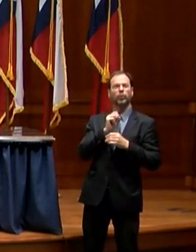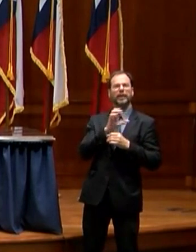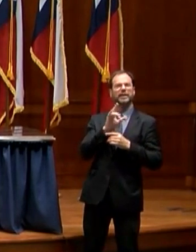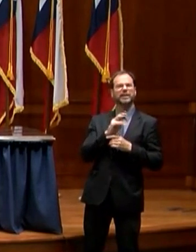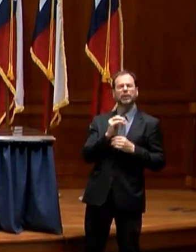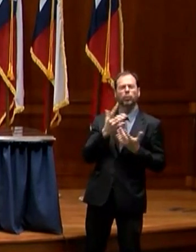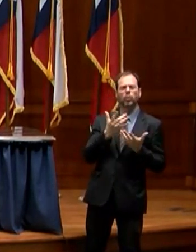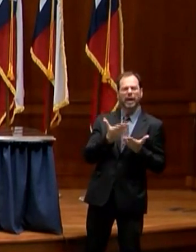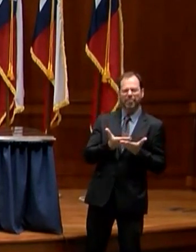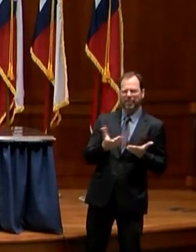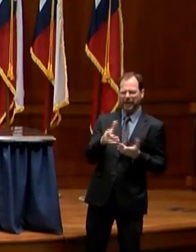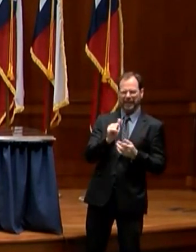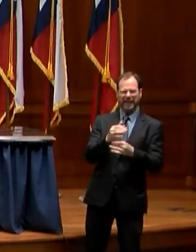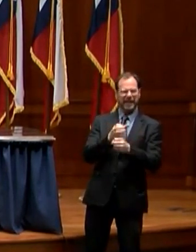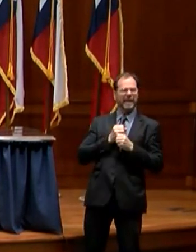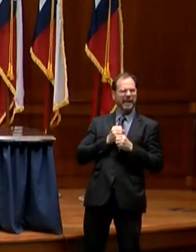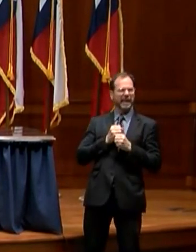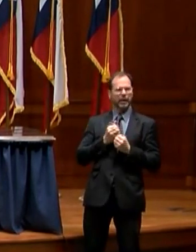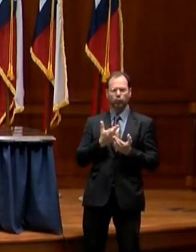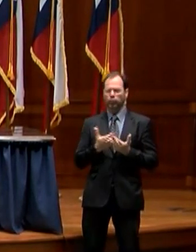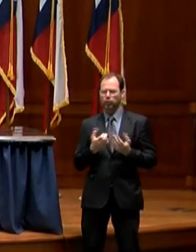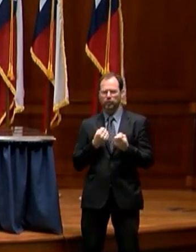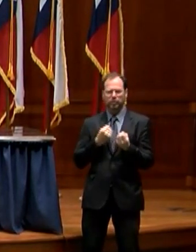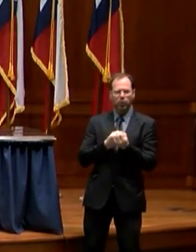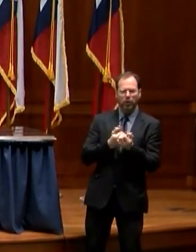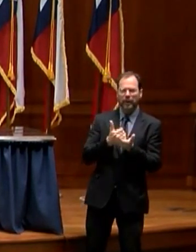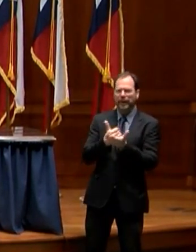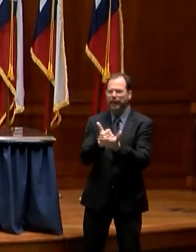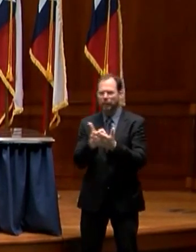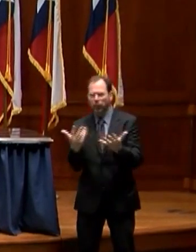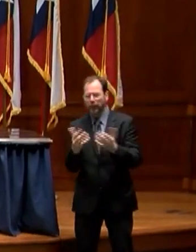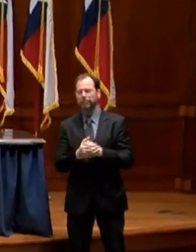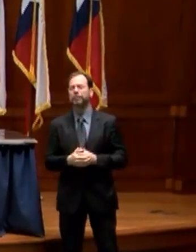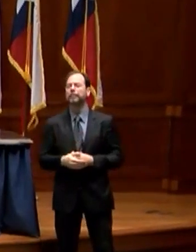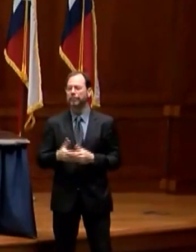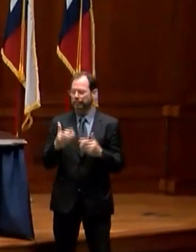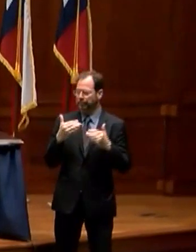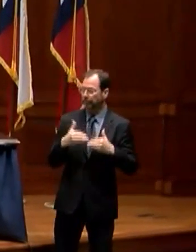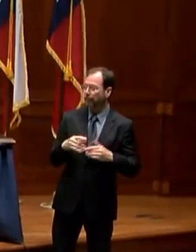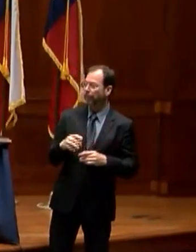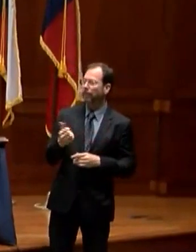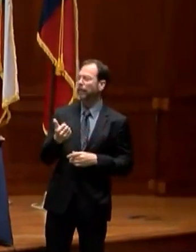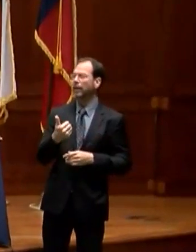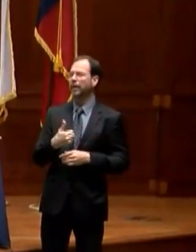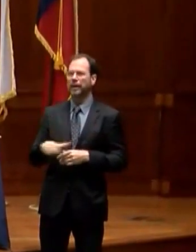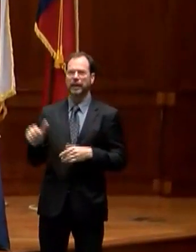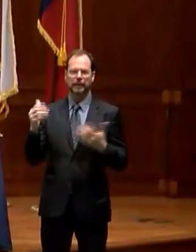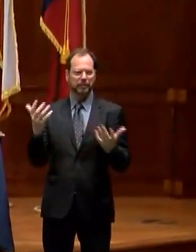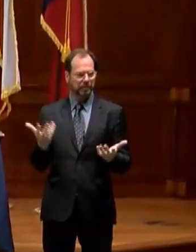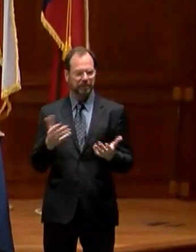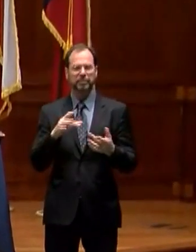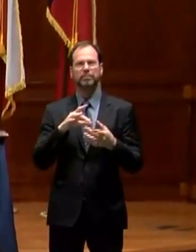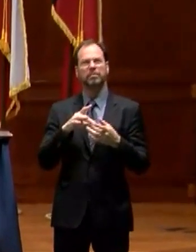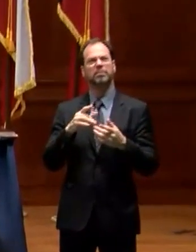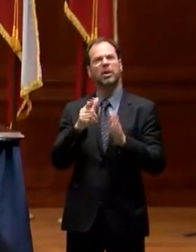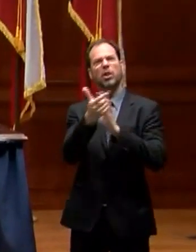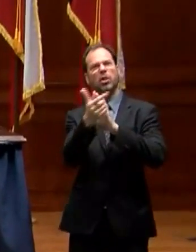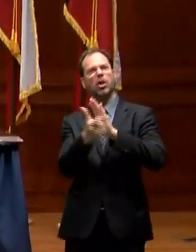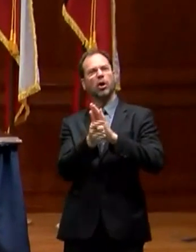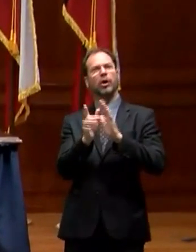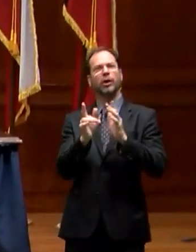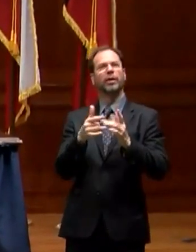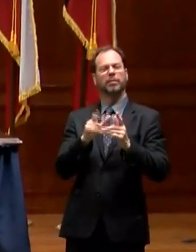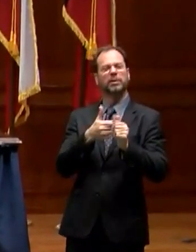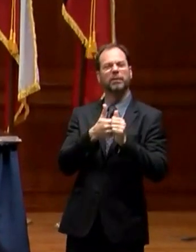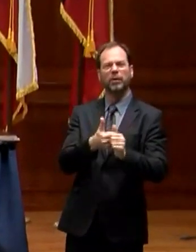now? Well, of course, with regard to any law, the goal is to enforce every law in the state of